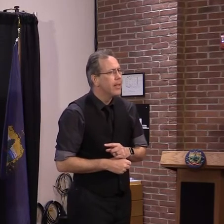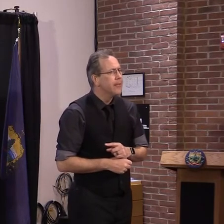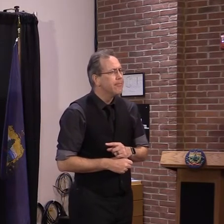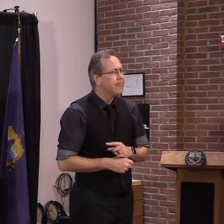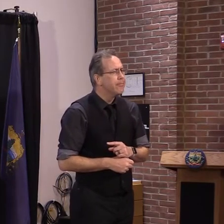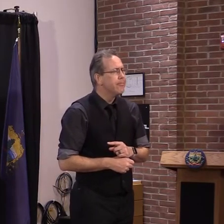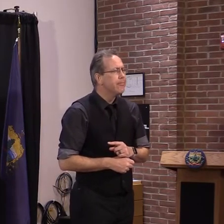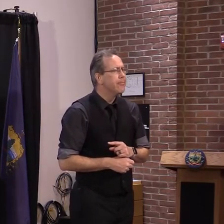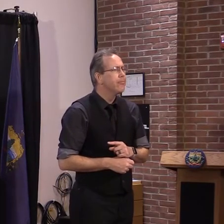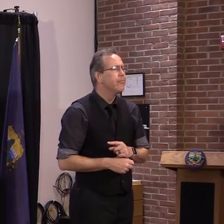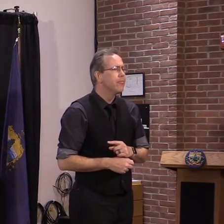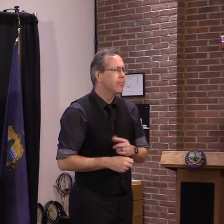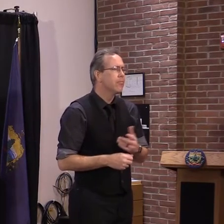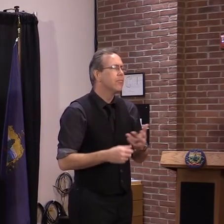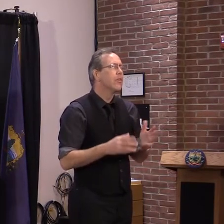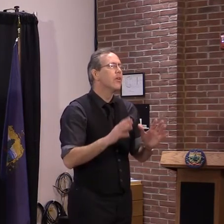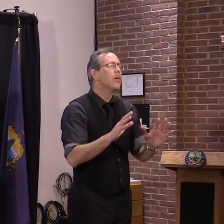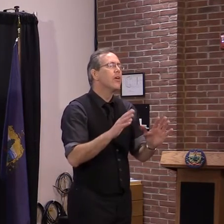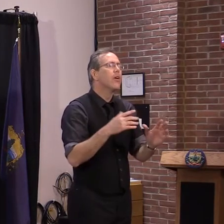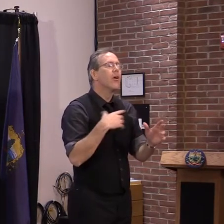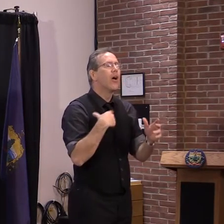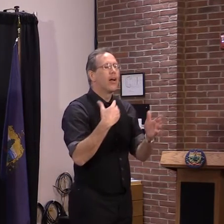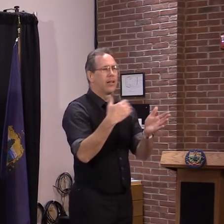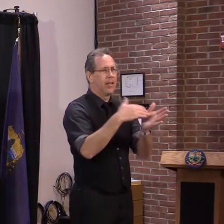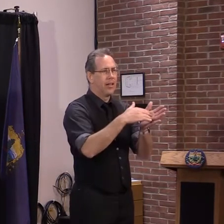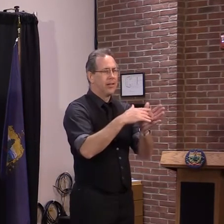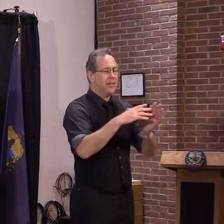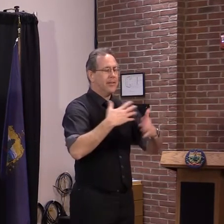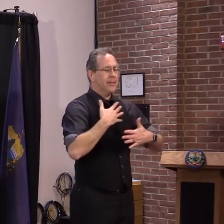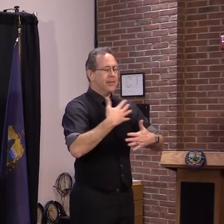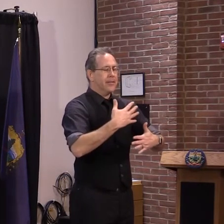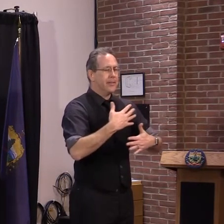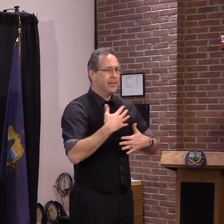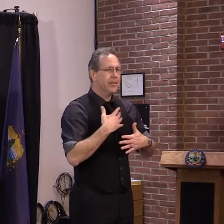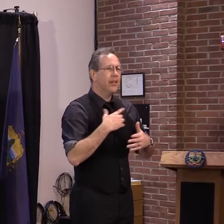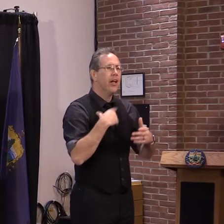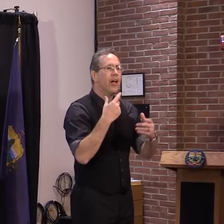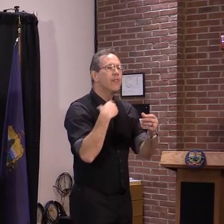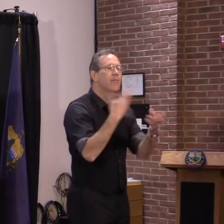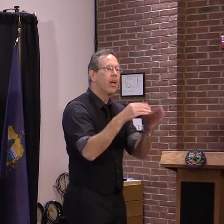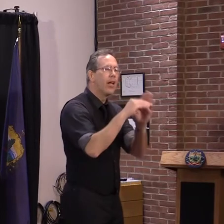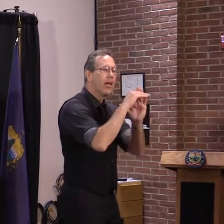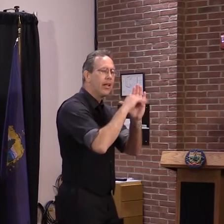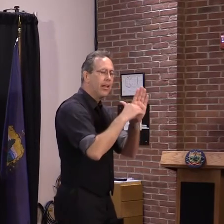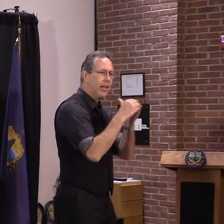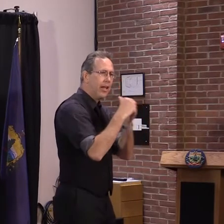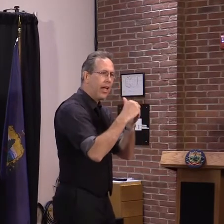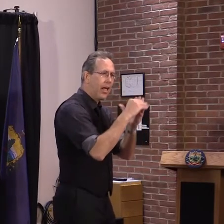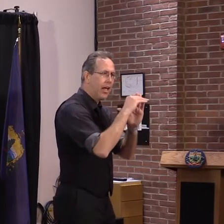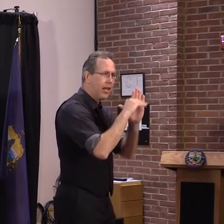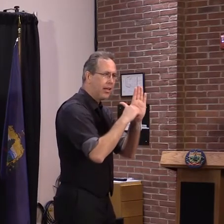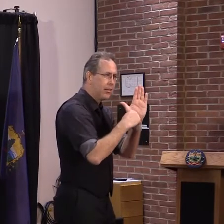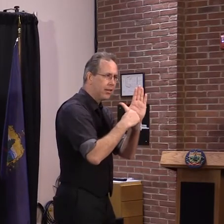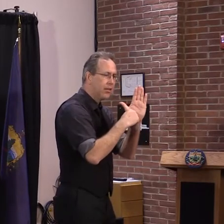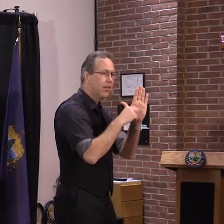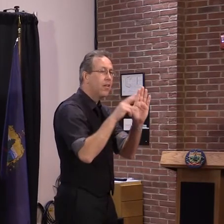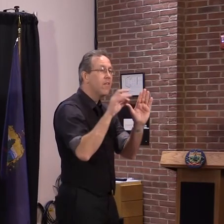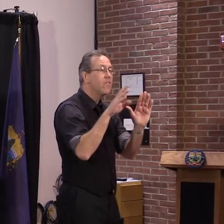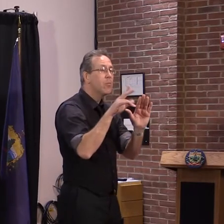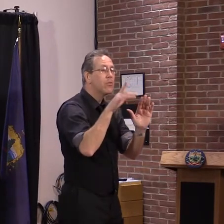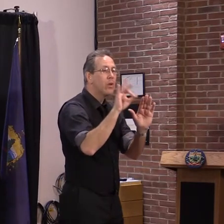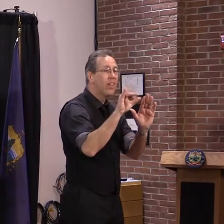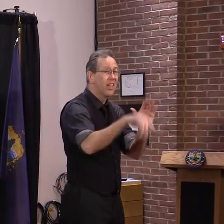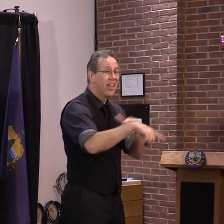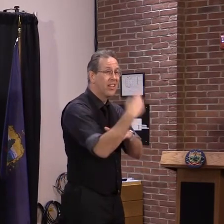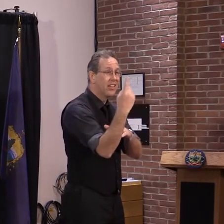We are providing guidance. We have said all along that the 28th of February was a pivot day. We would make a decision. You